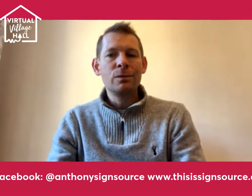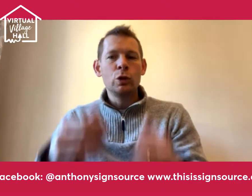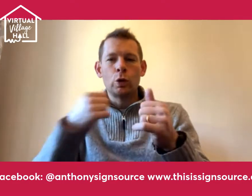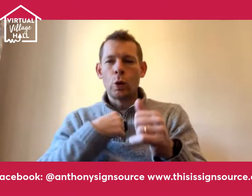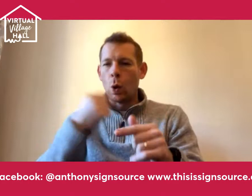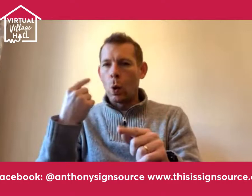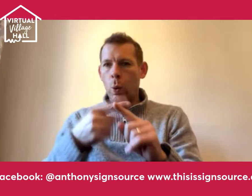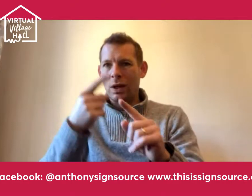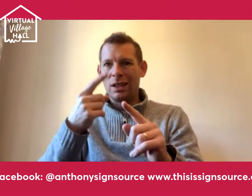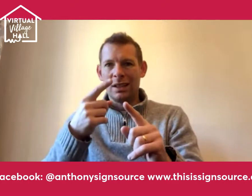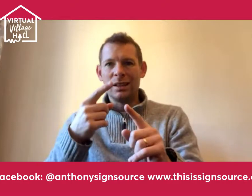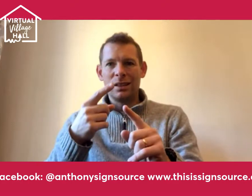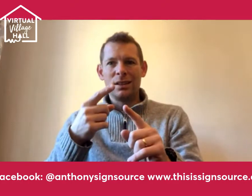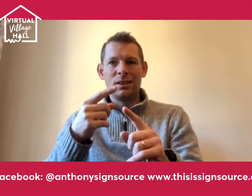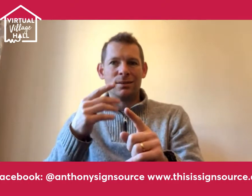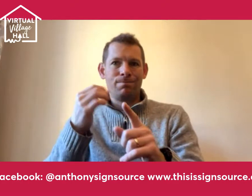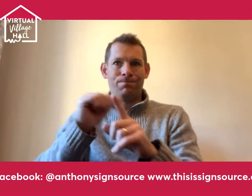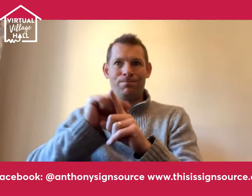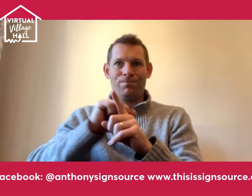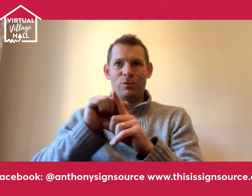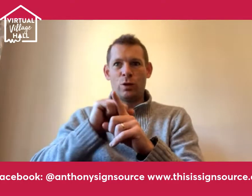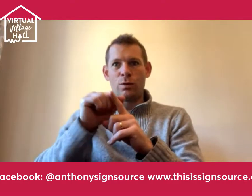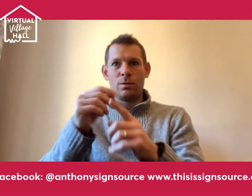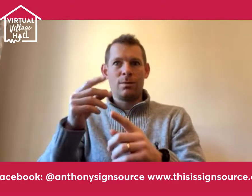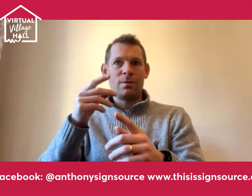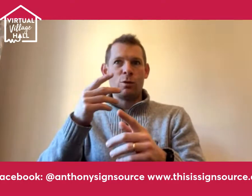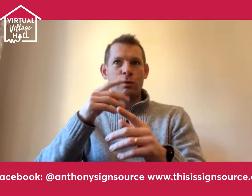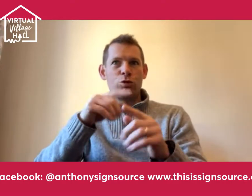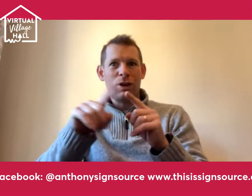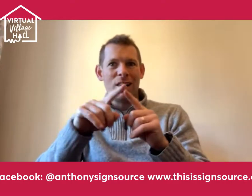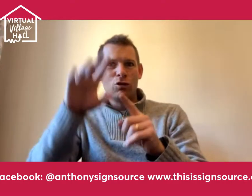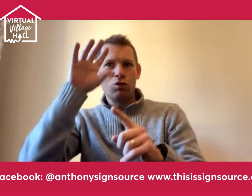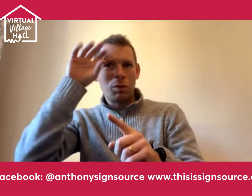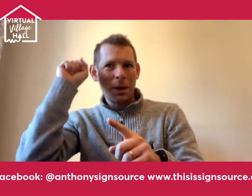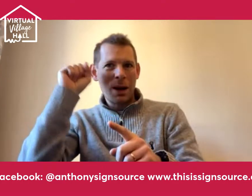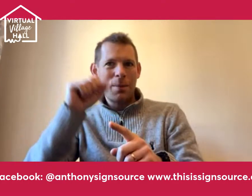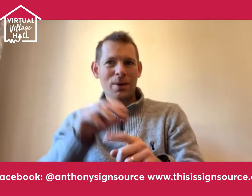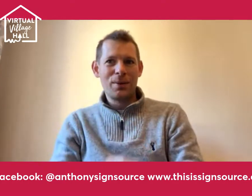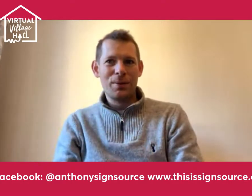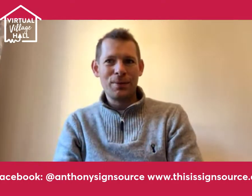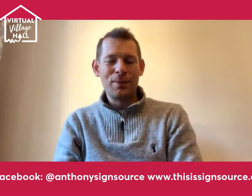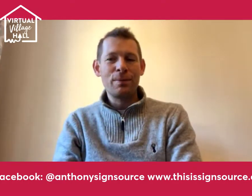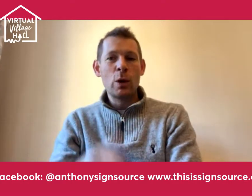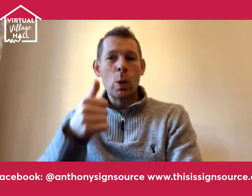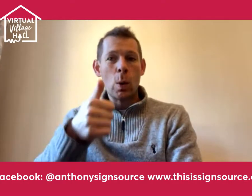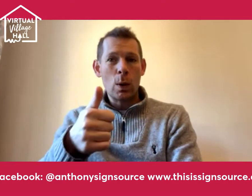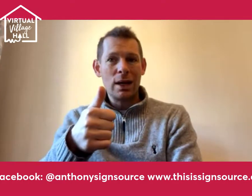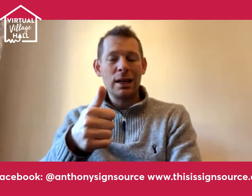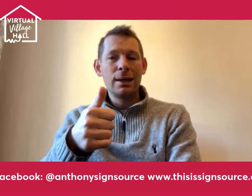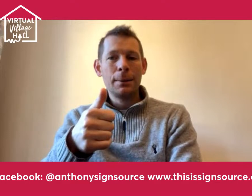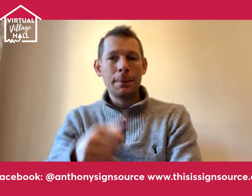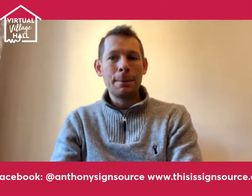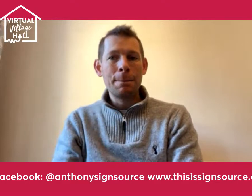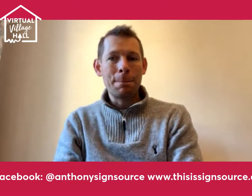week. So let's just do a quick recap on try and remember some of the words that we learned last